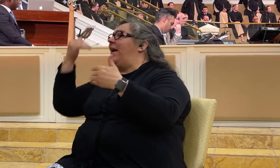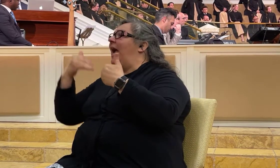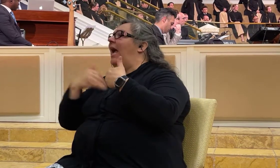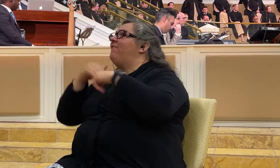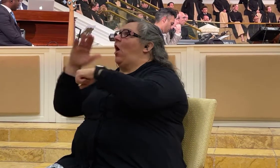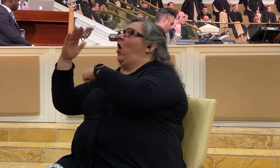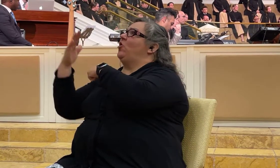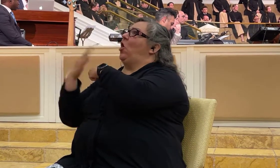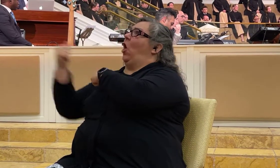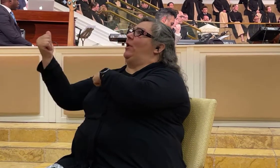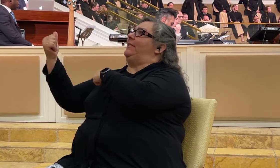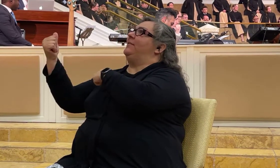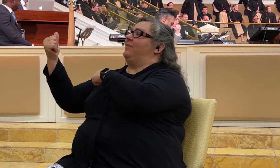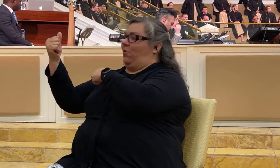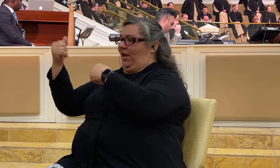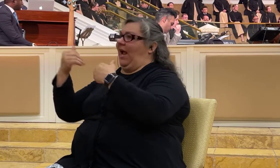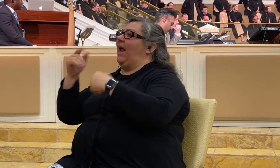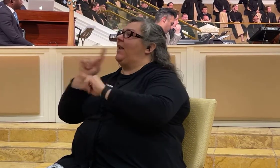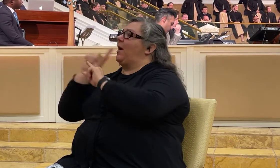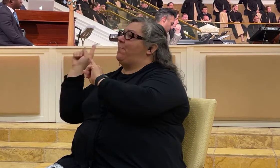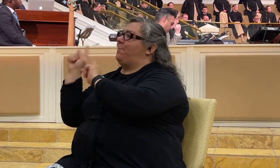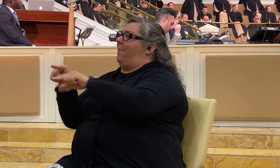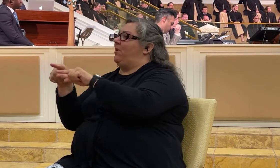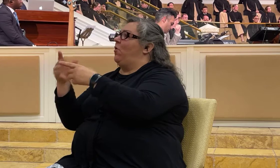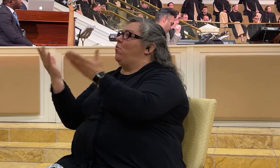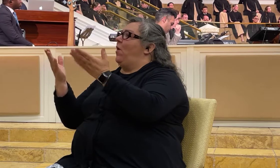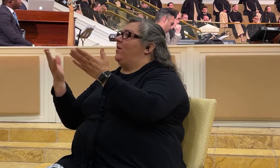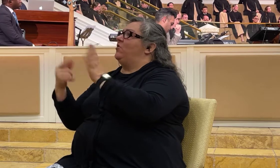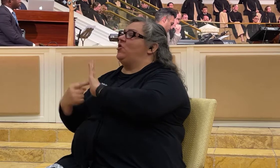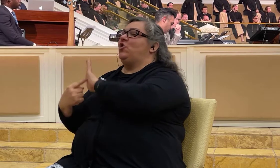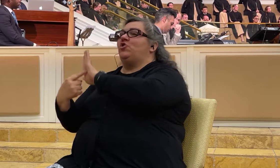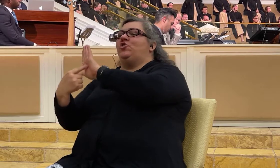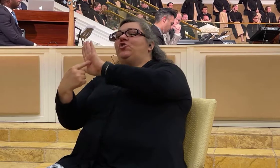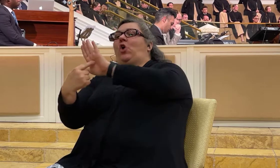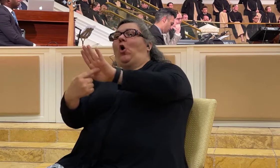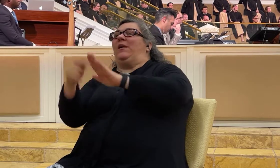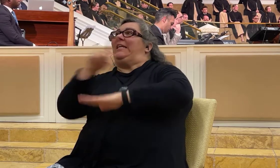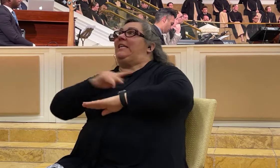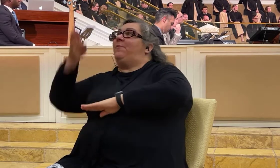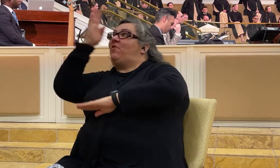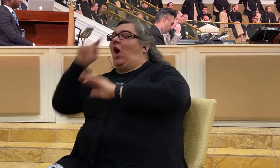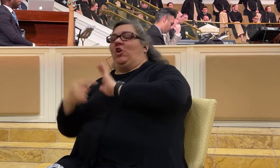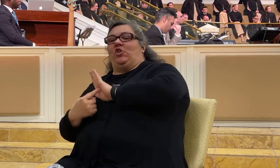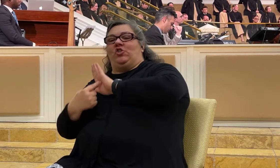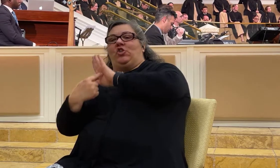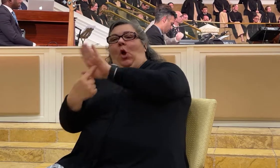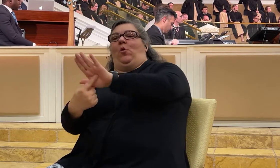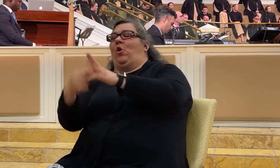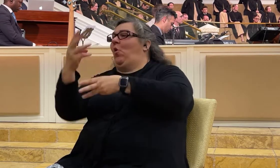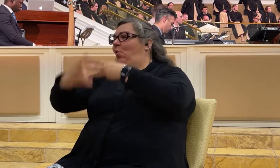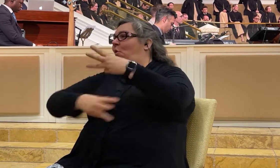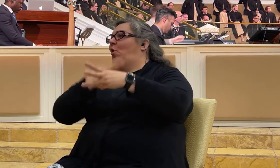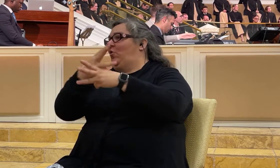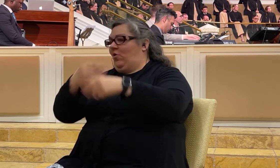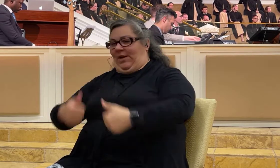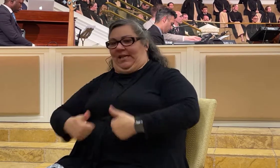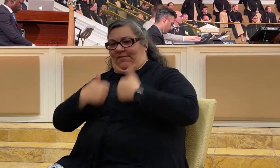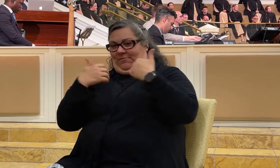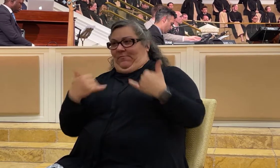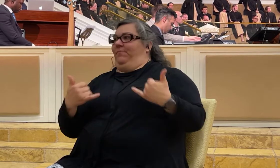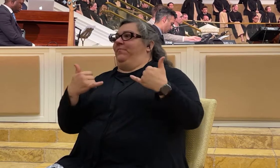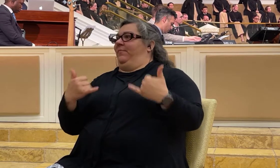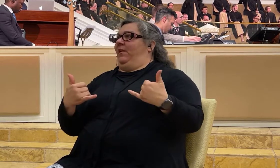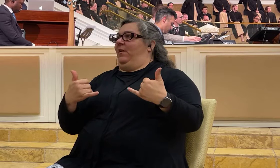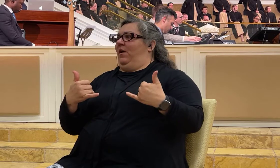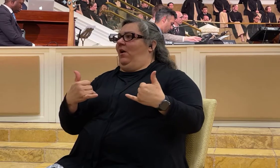call on our lives to bring the kingdom of God into the present world that we live in. And so we cannot